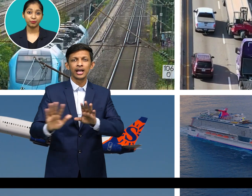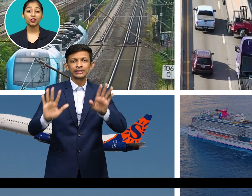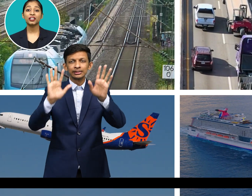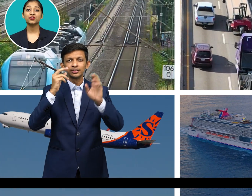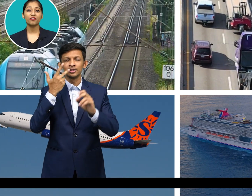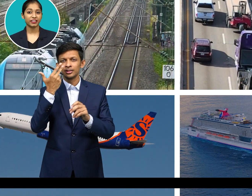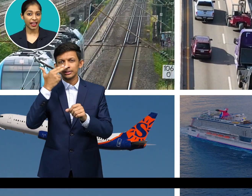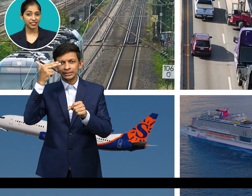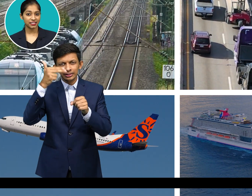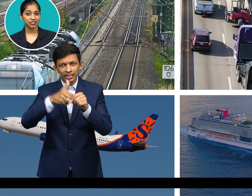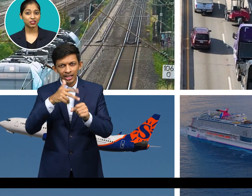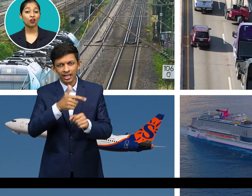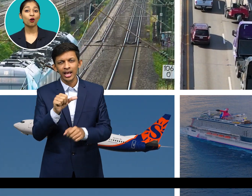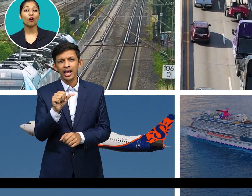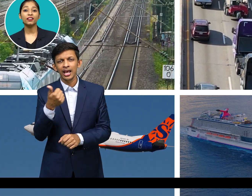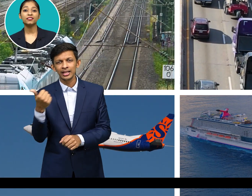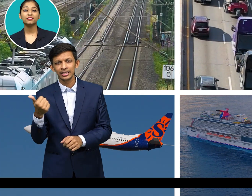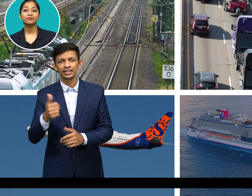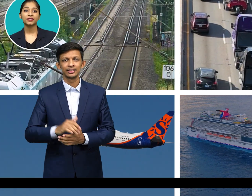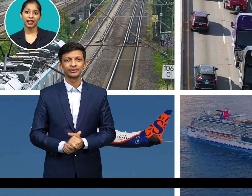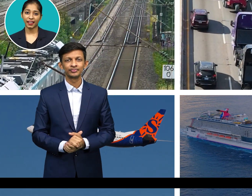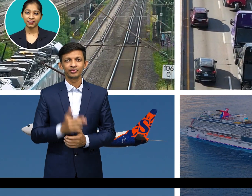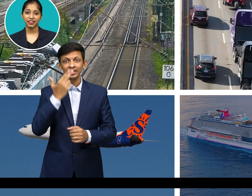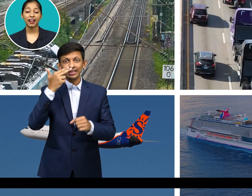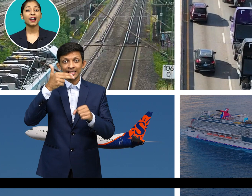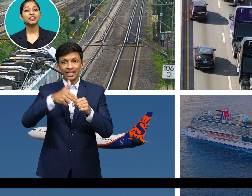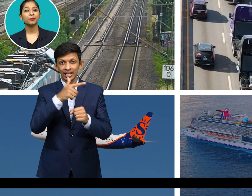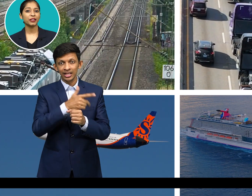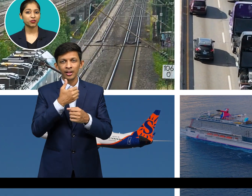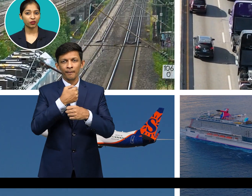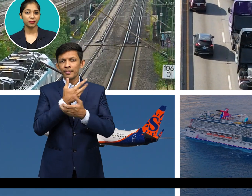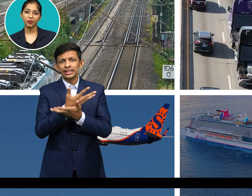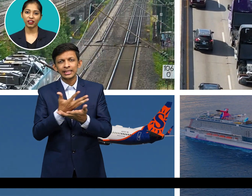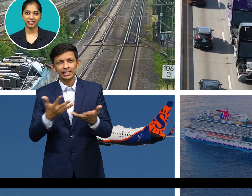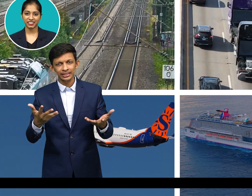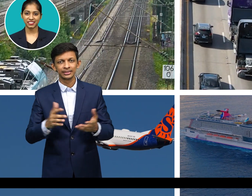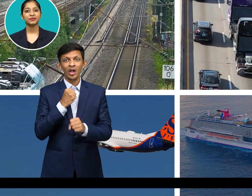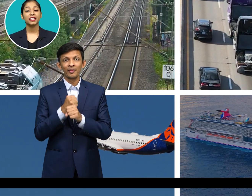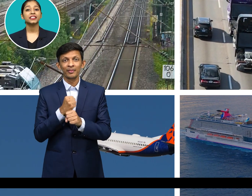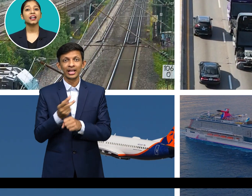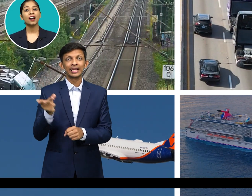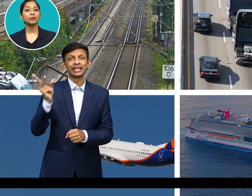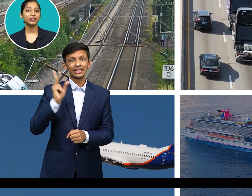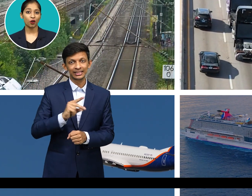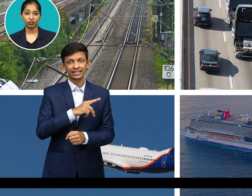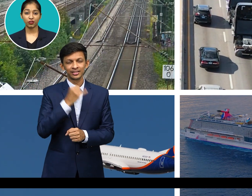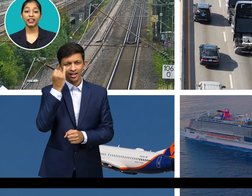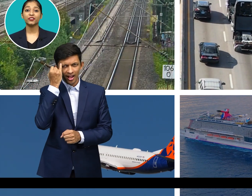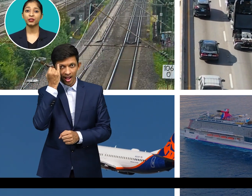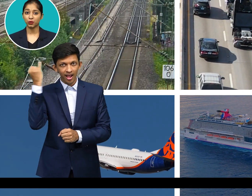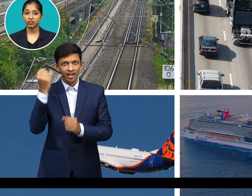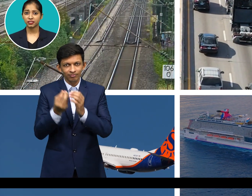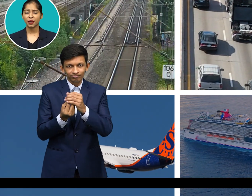and production of gas, oil, and other petroleum products. The government